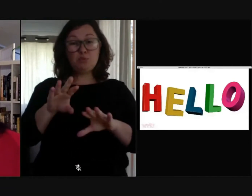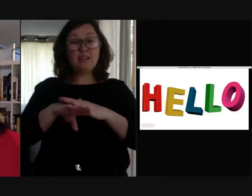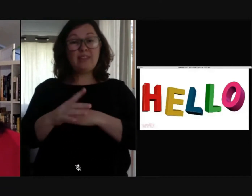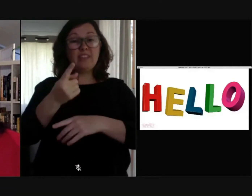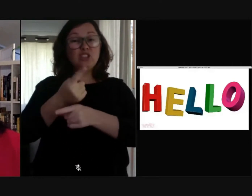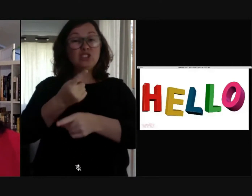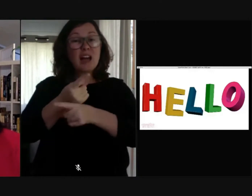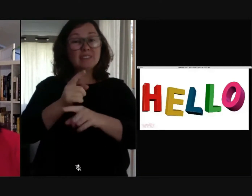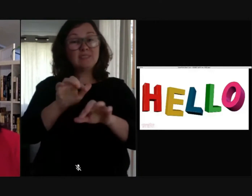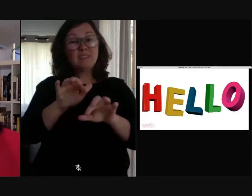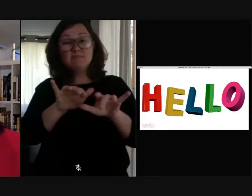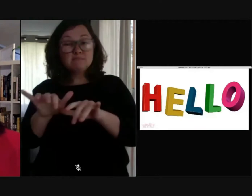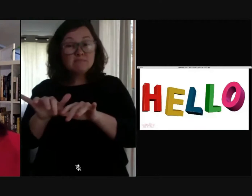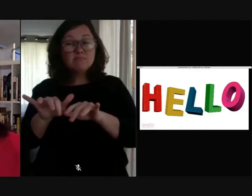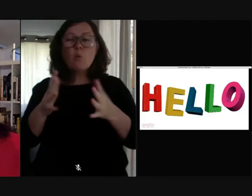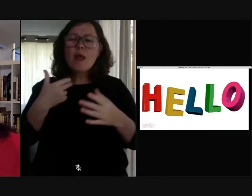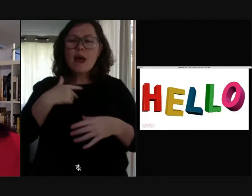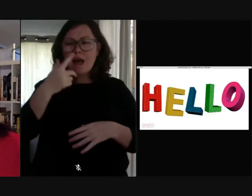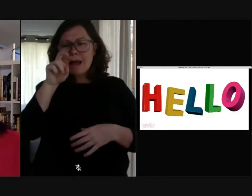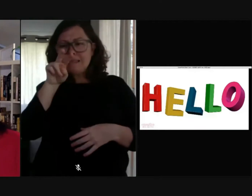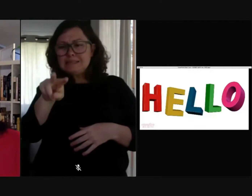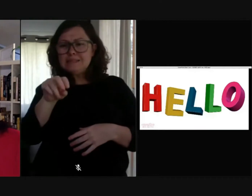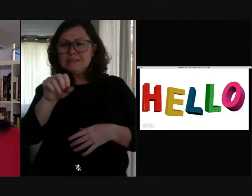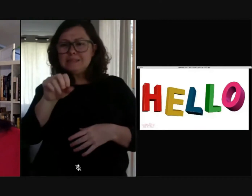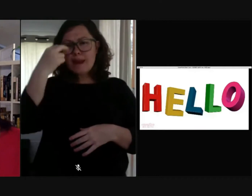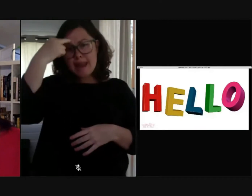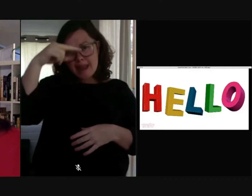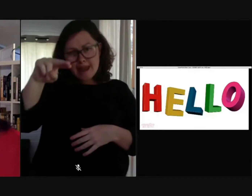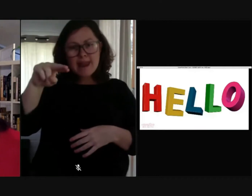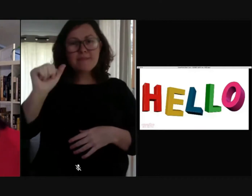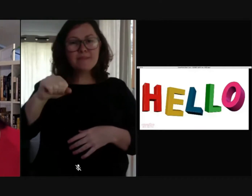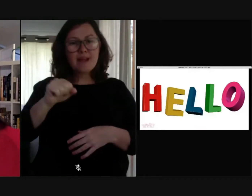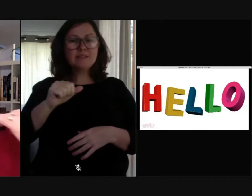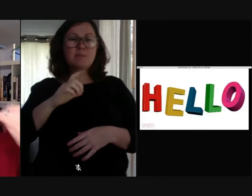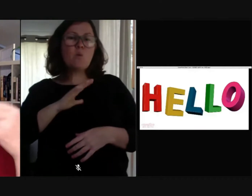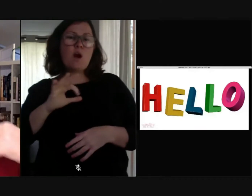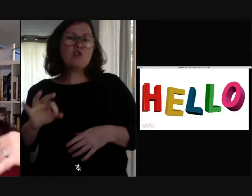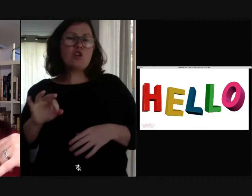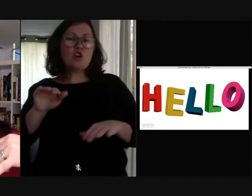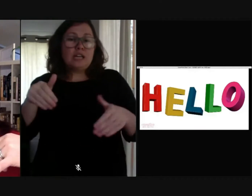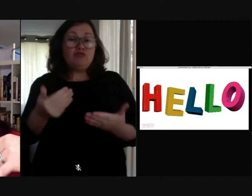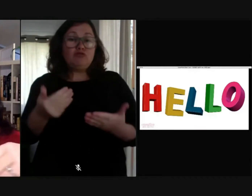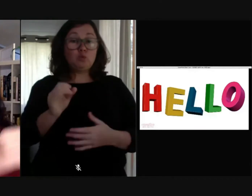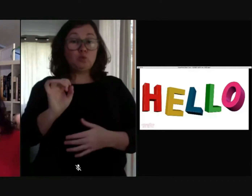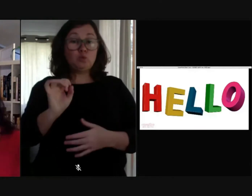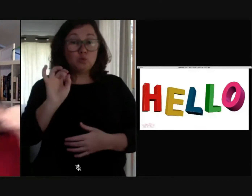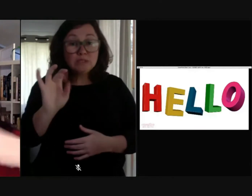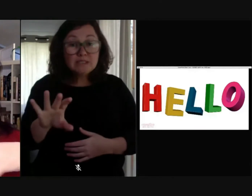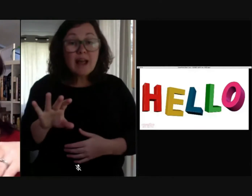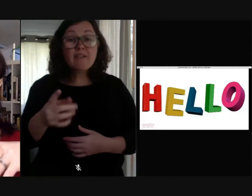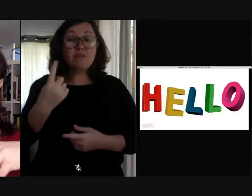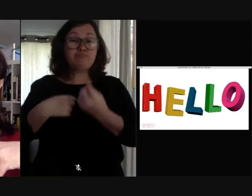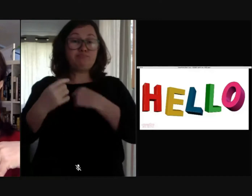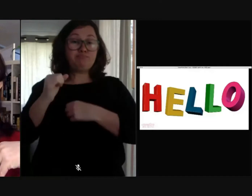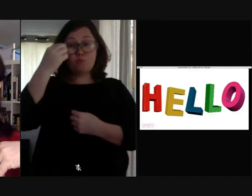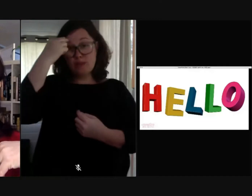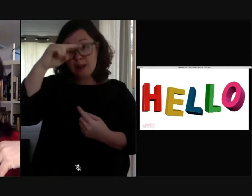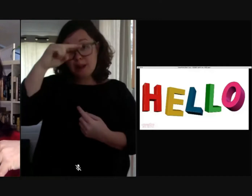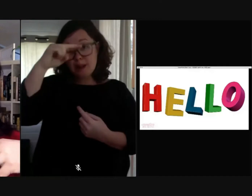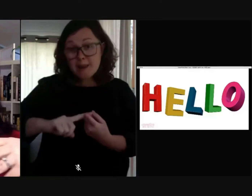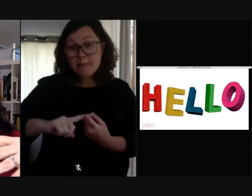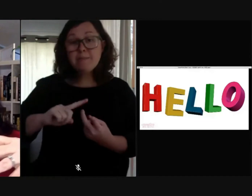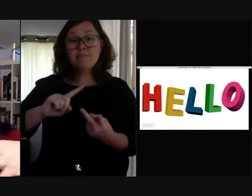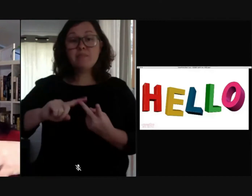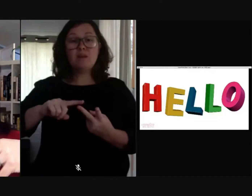us, well, we can see your names, but why don't you introduce yourself, tell us your name, tell us where you're